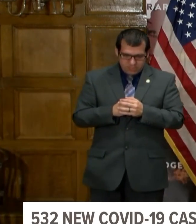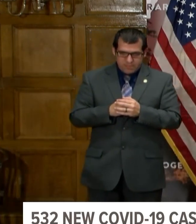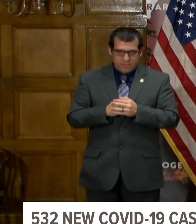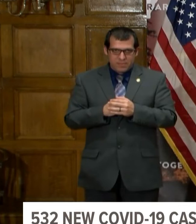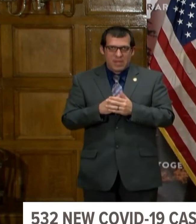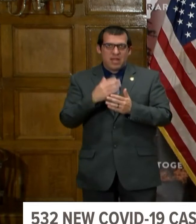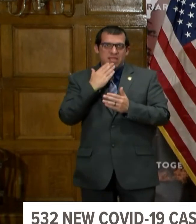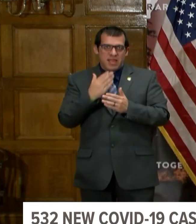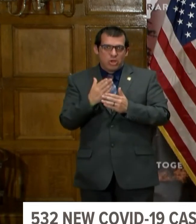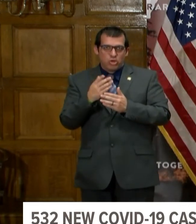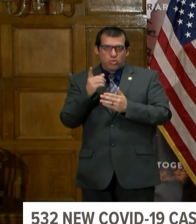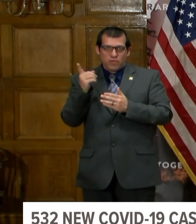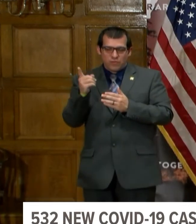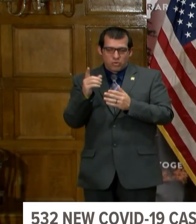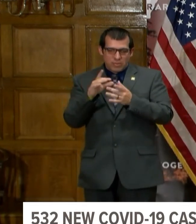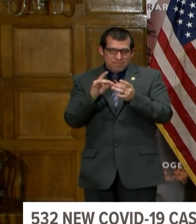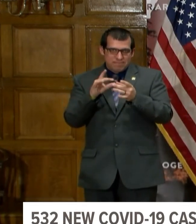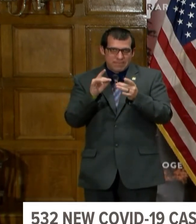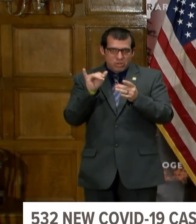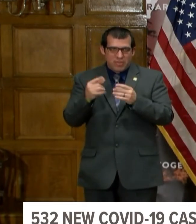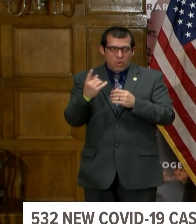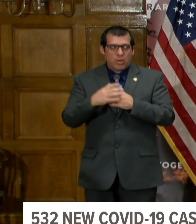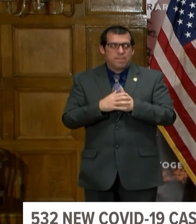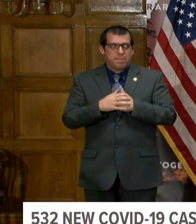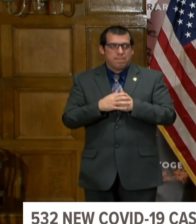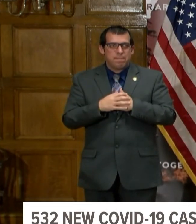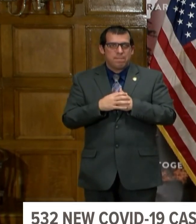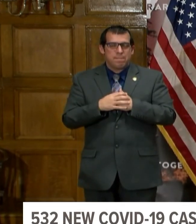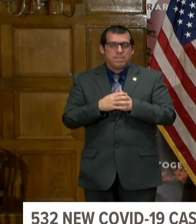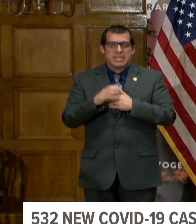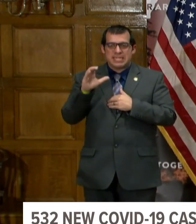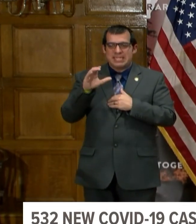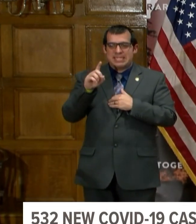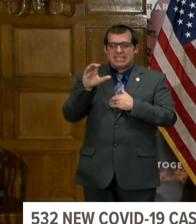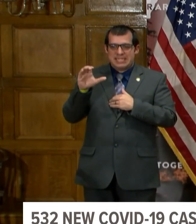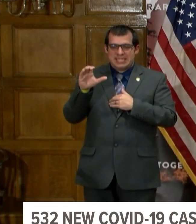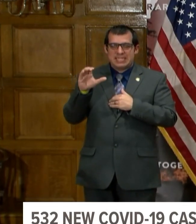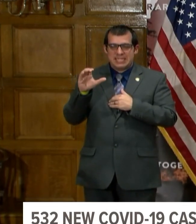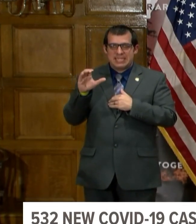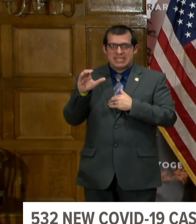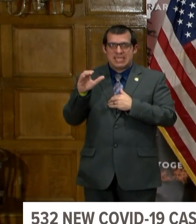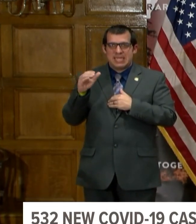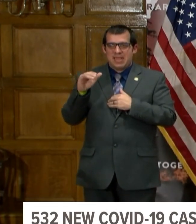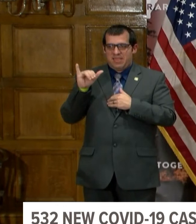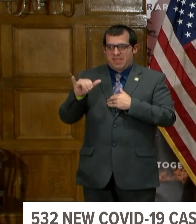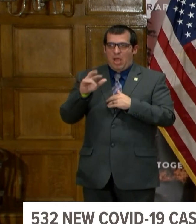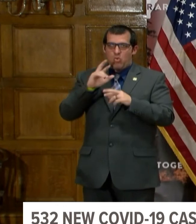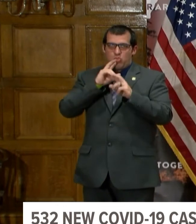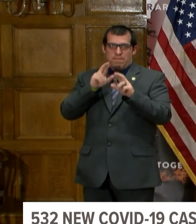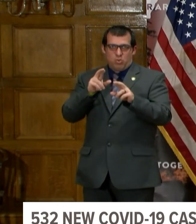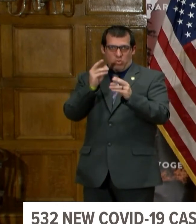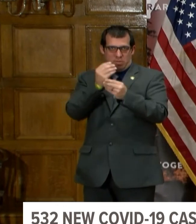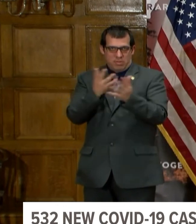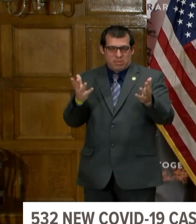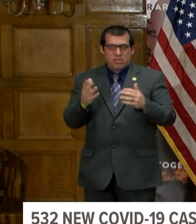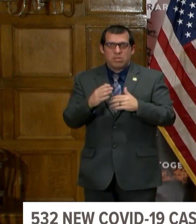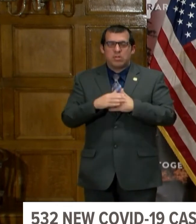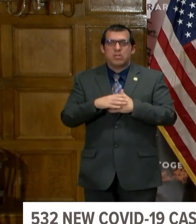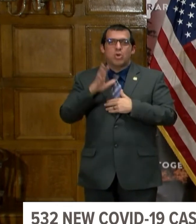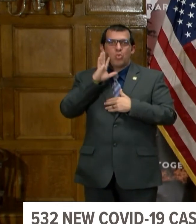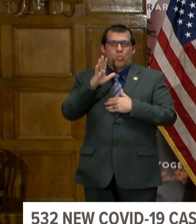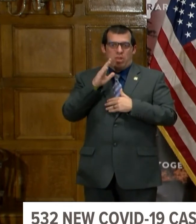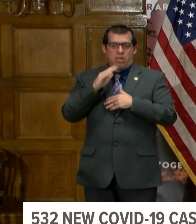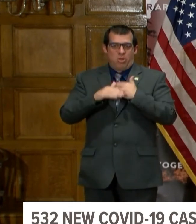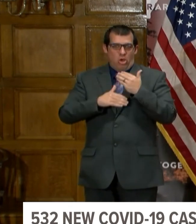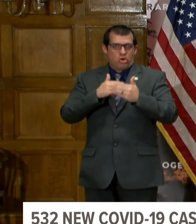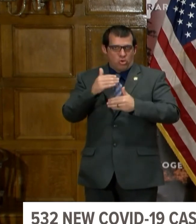Thank you for bringing that to our attention. Yes, the CDC does have these report out. It will be an ongoing